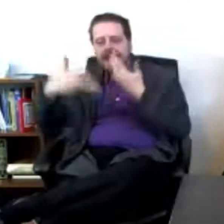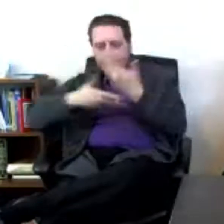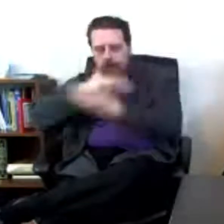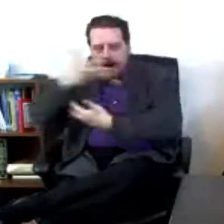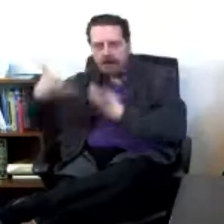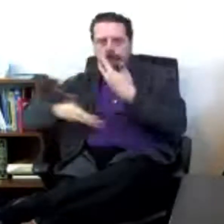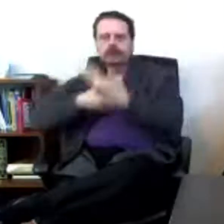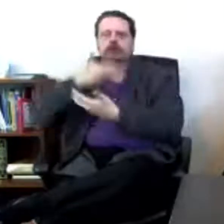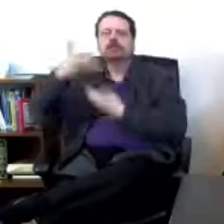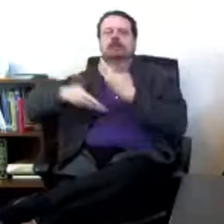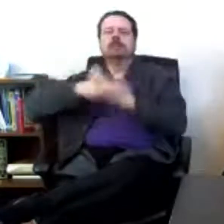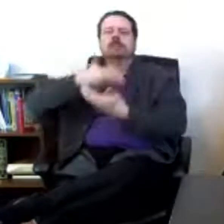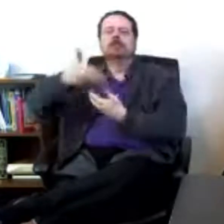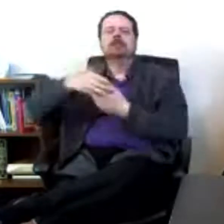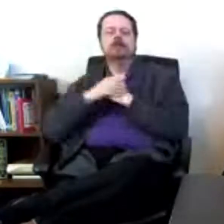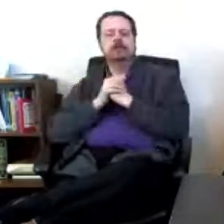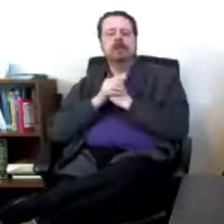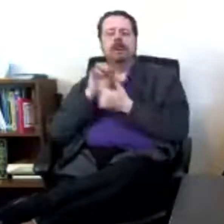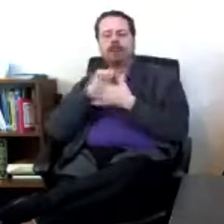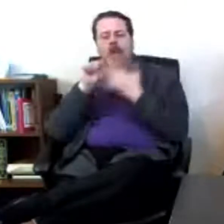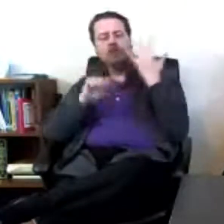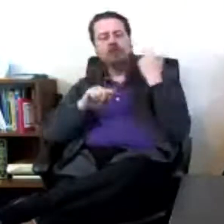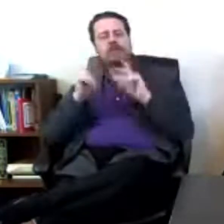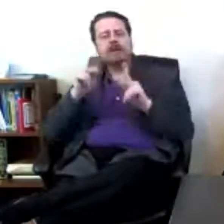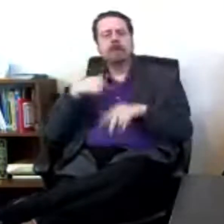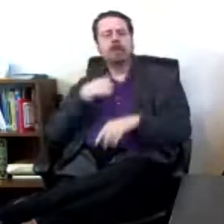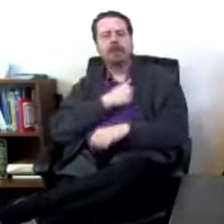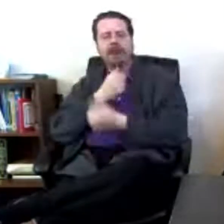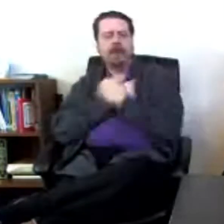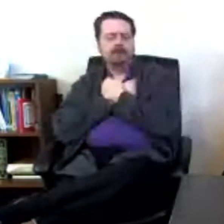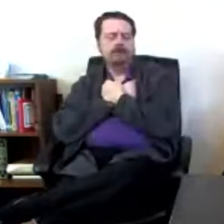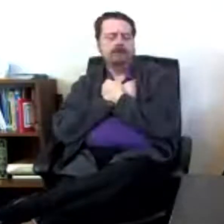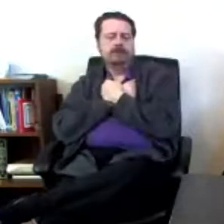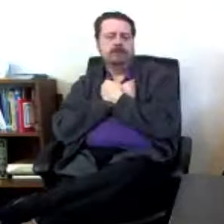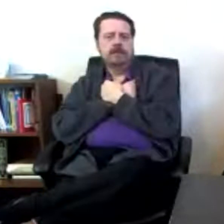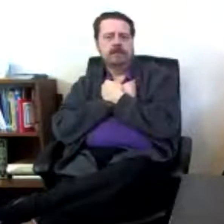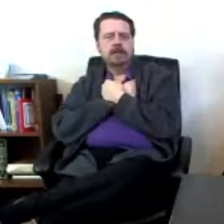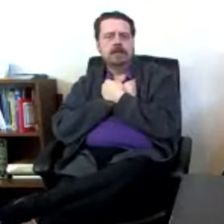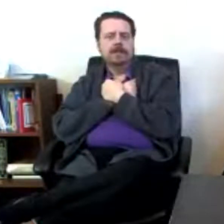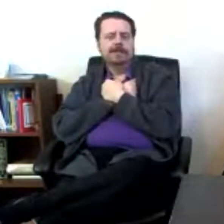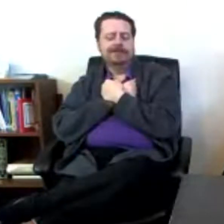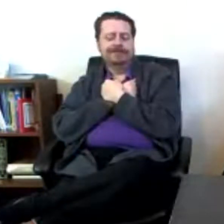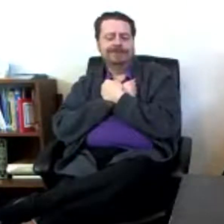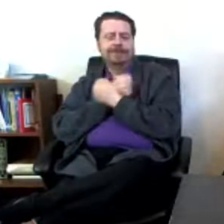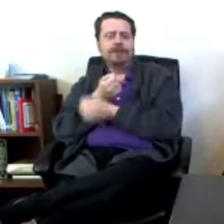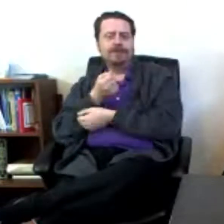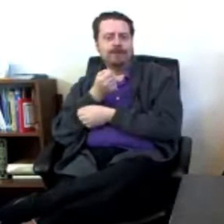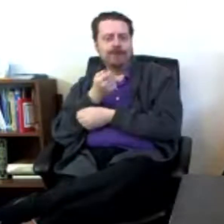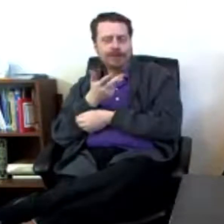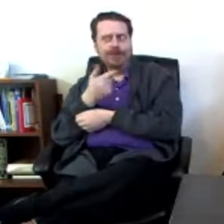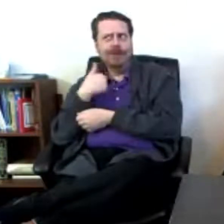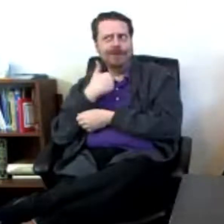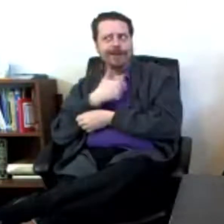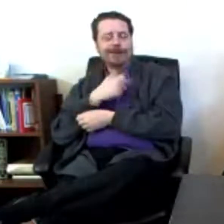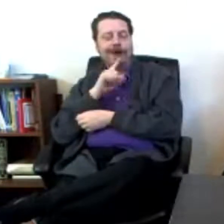interaction, those are the people we all love, but few of us are those people.